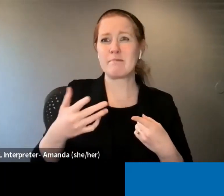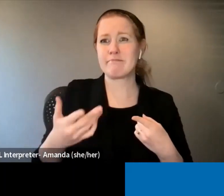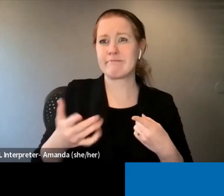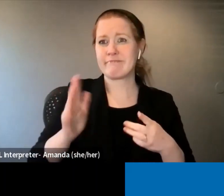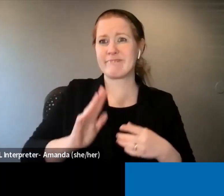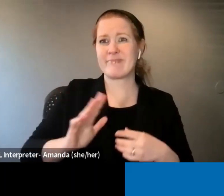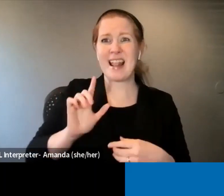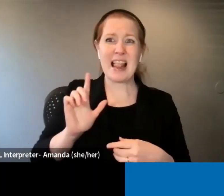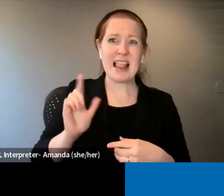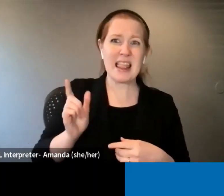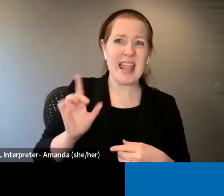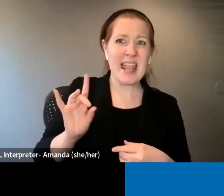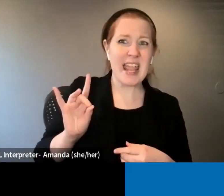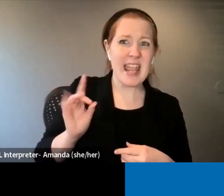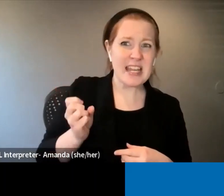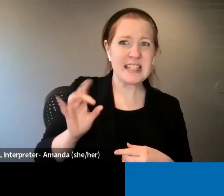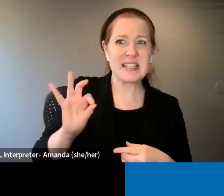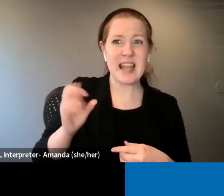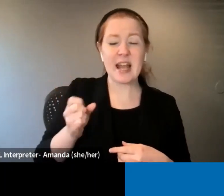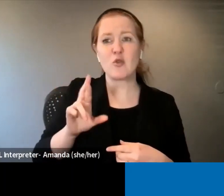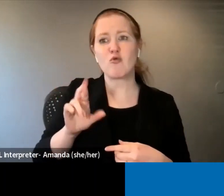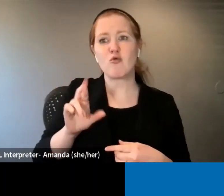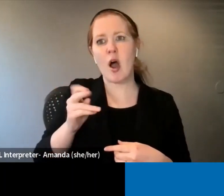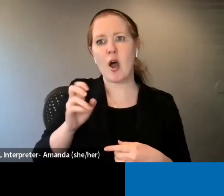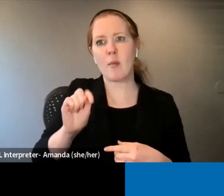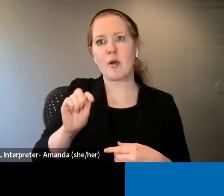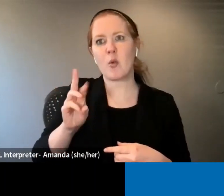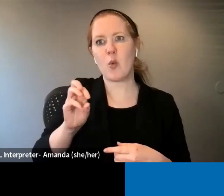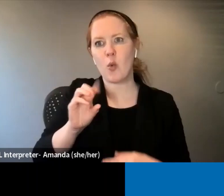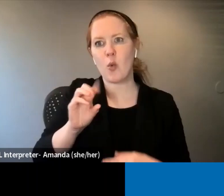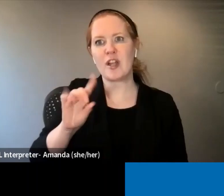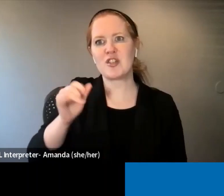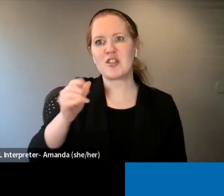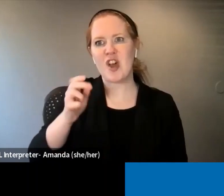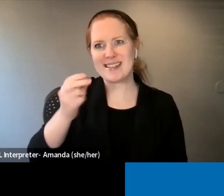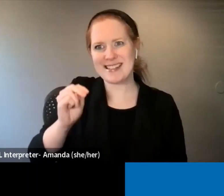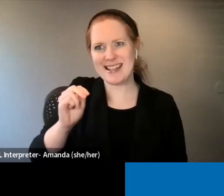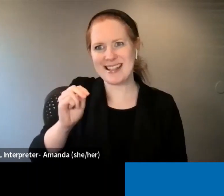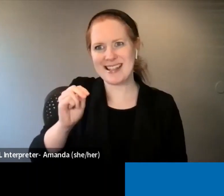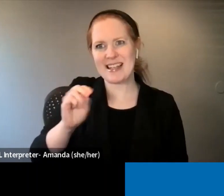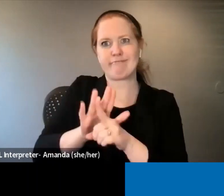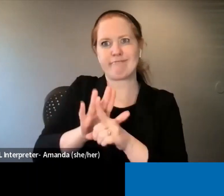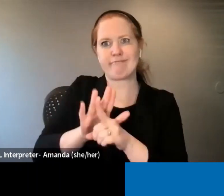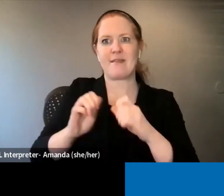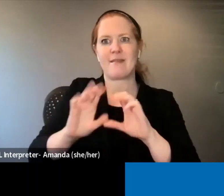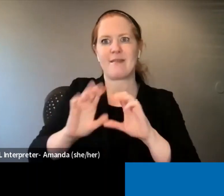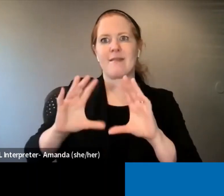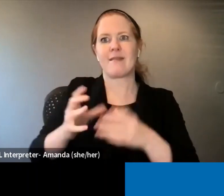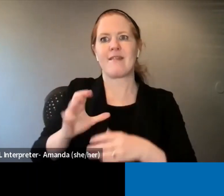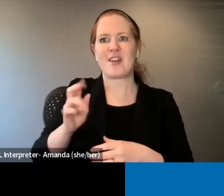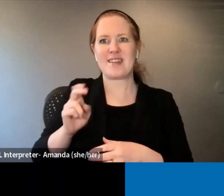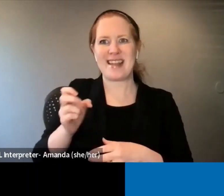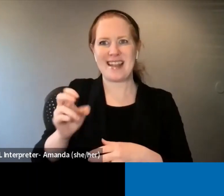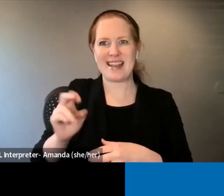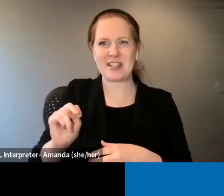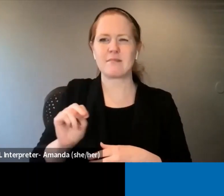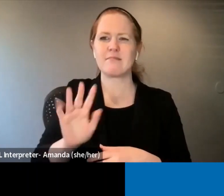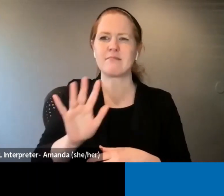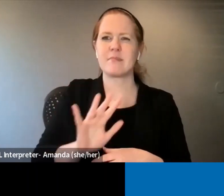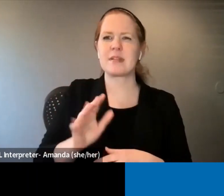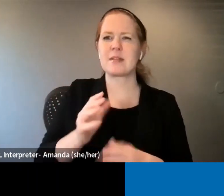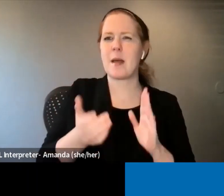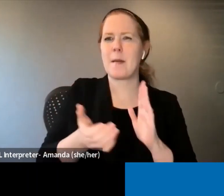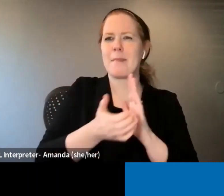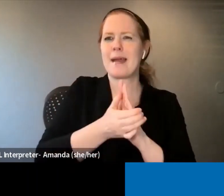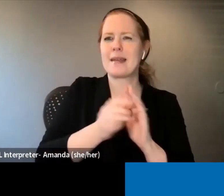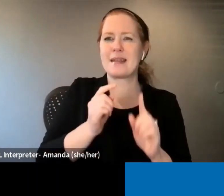early 90s with the Robert Wood Johnson Foundation. And I guess I would say about this appendix, there's a